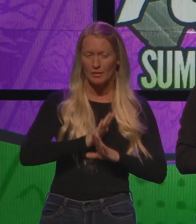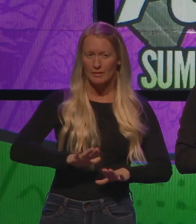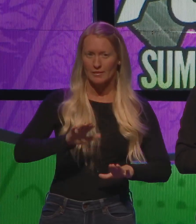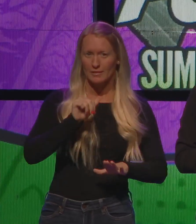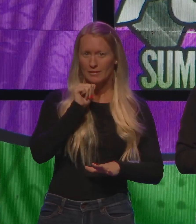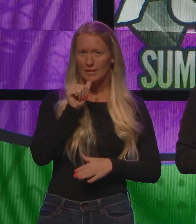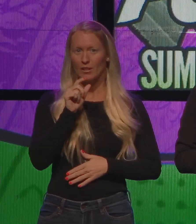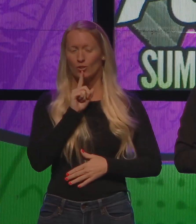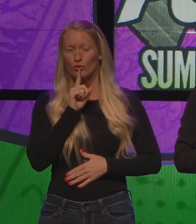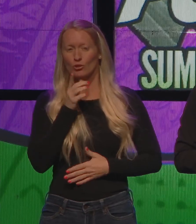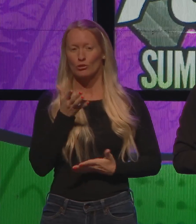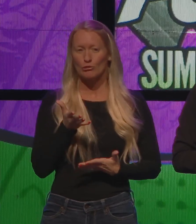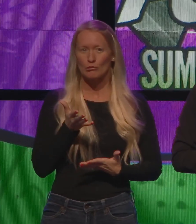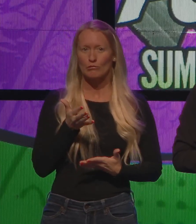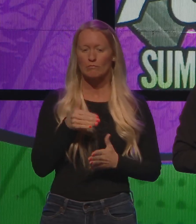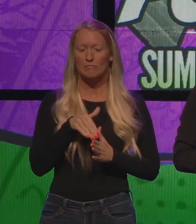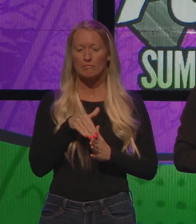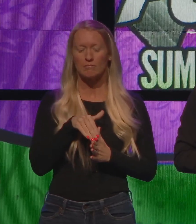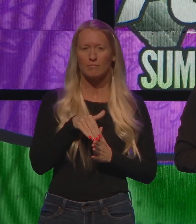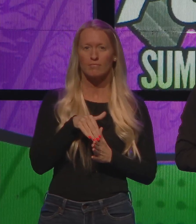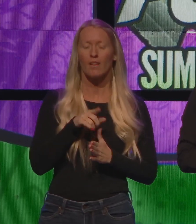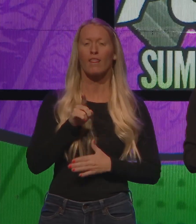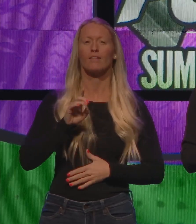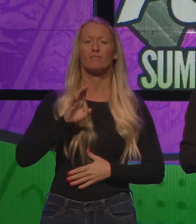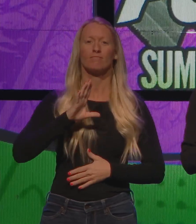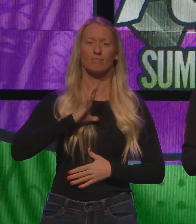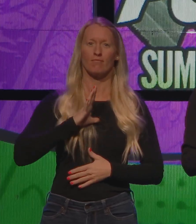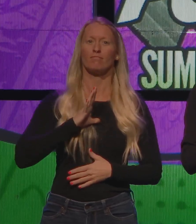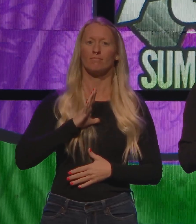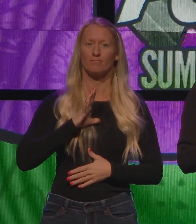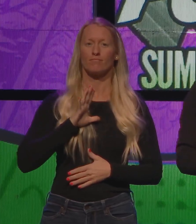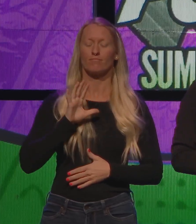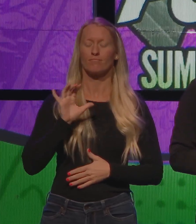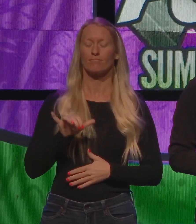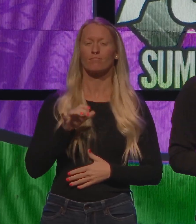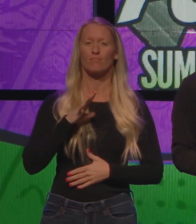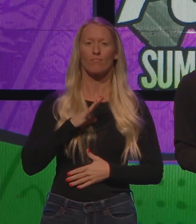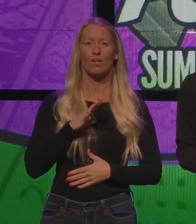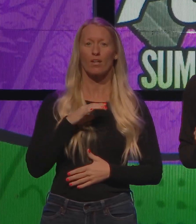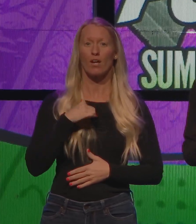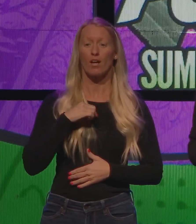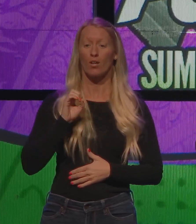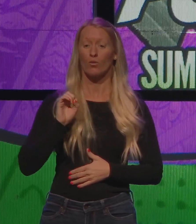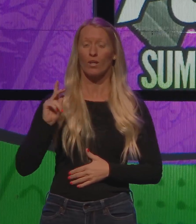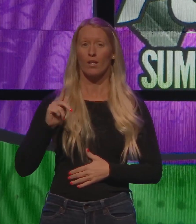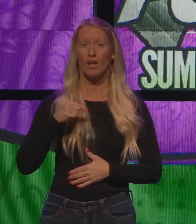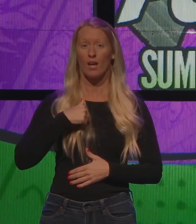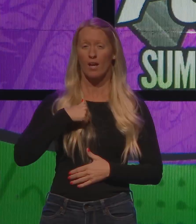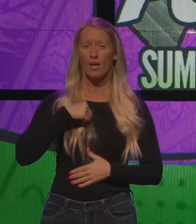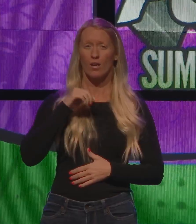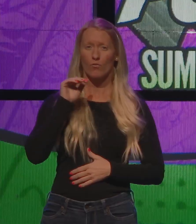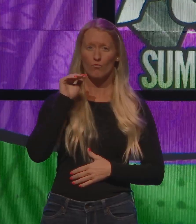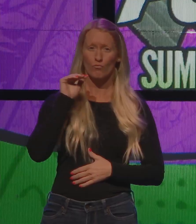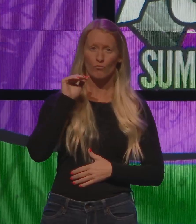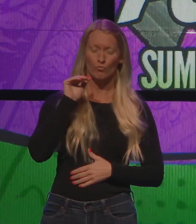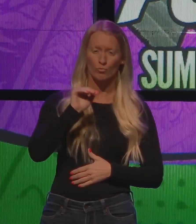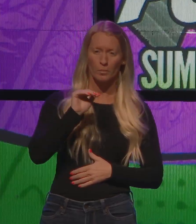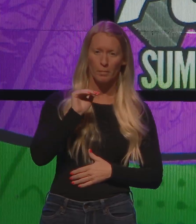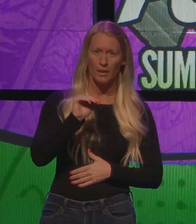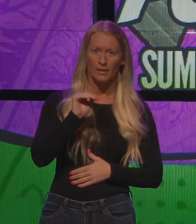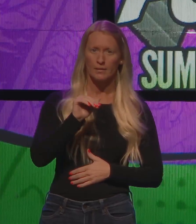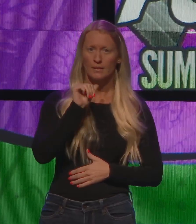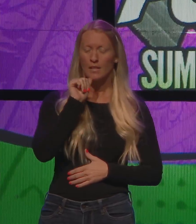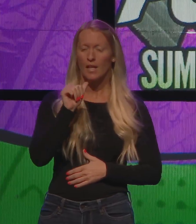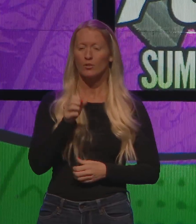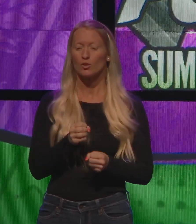sure about that. And that's okay. I think I just want to remind us that it's not so much about the person as